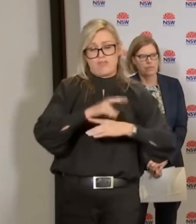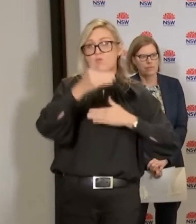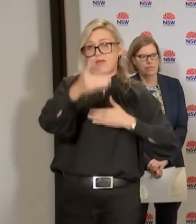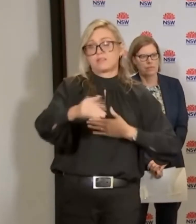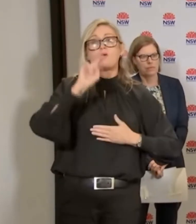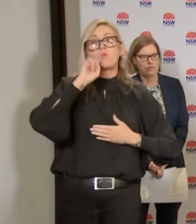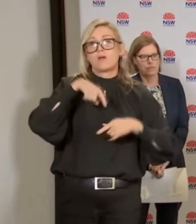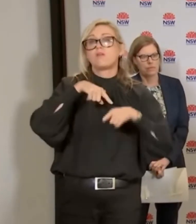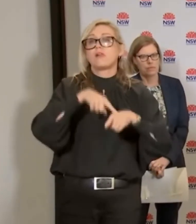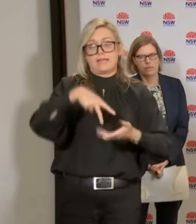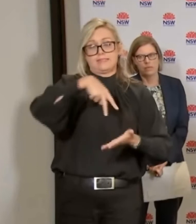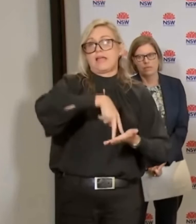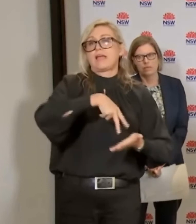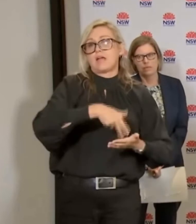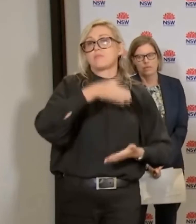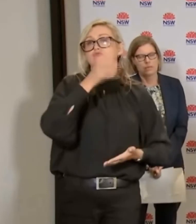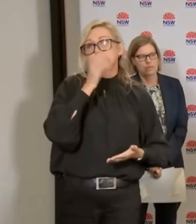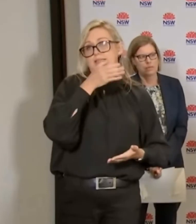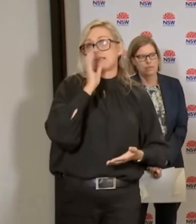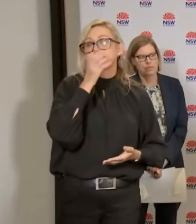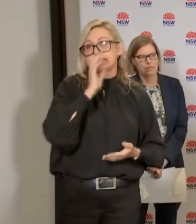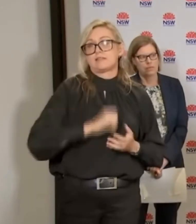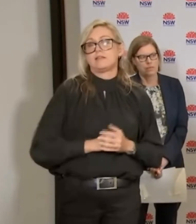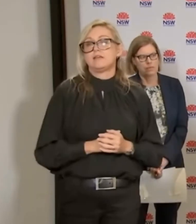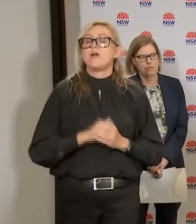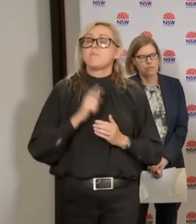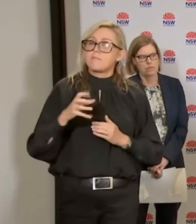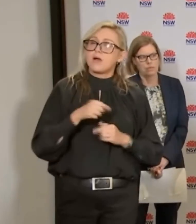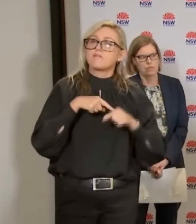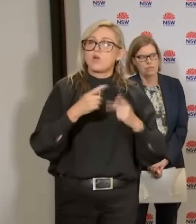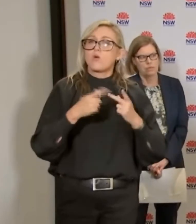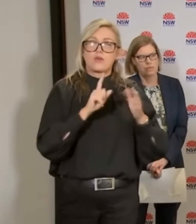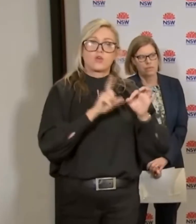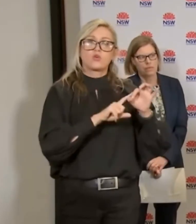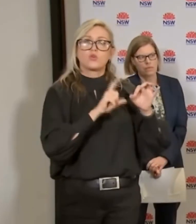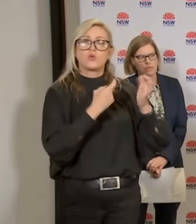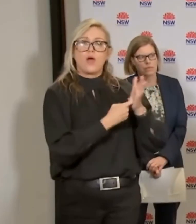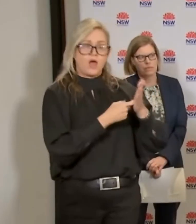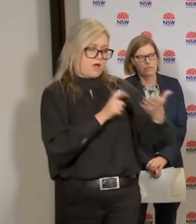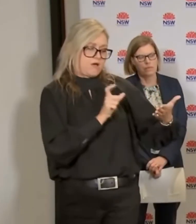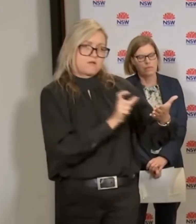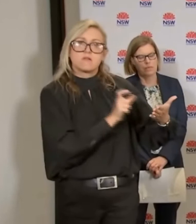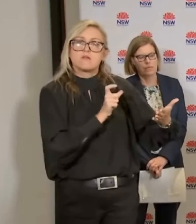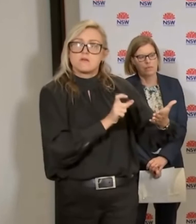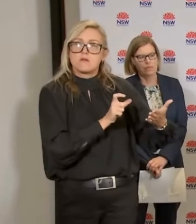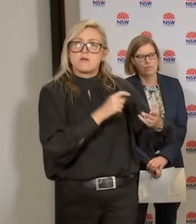the other COVID rules, social distancing, QR codes, all those things. So obviously you'll be able to attend an indoor facility